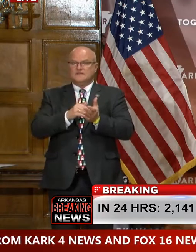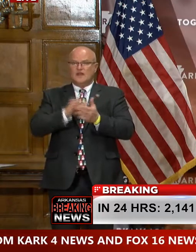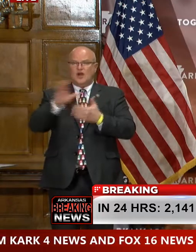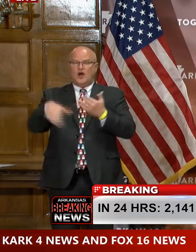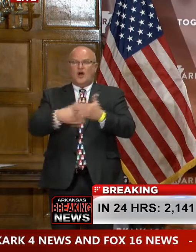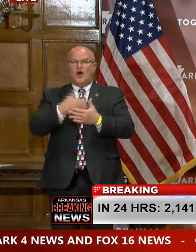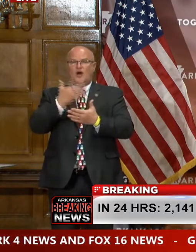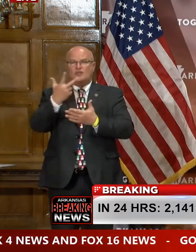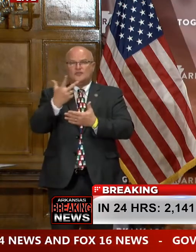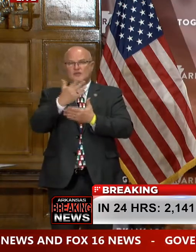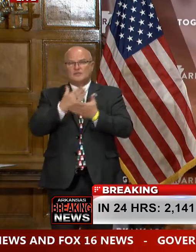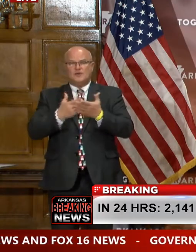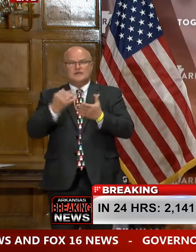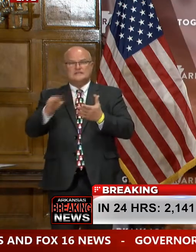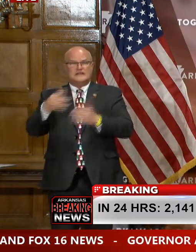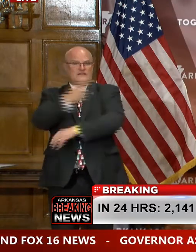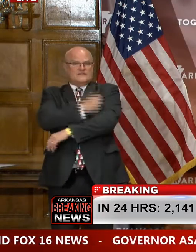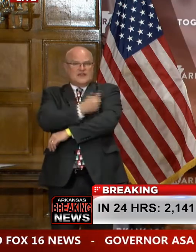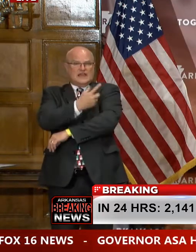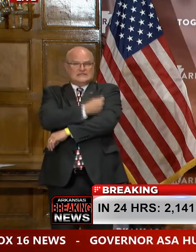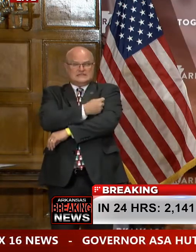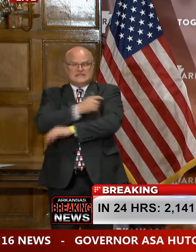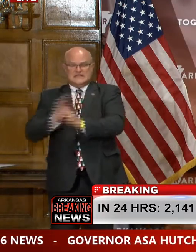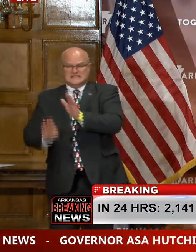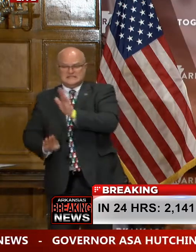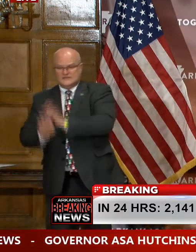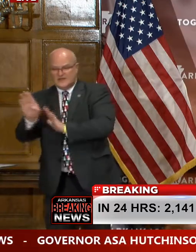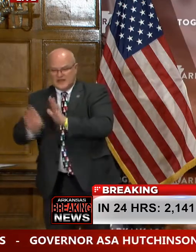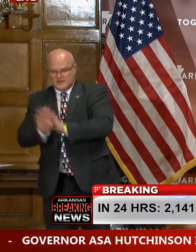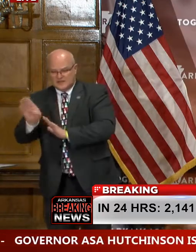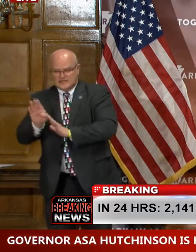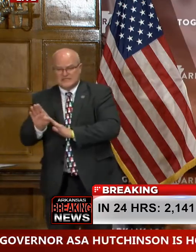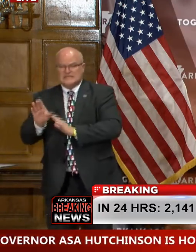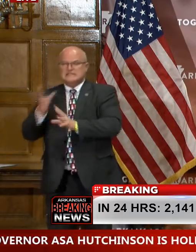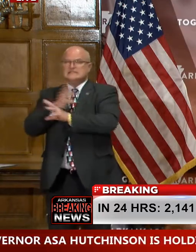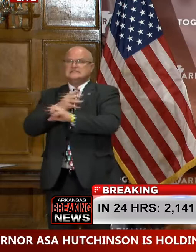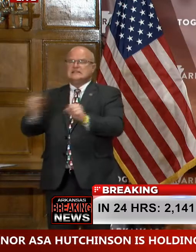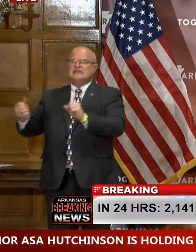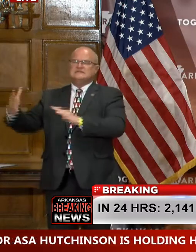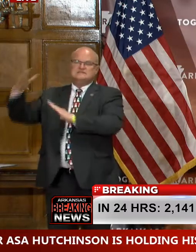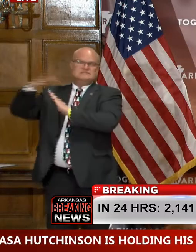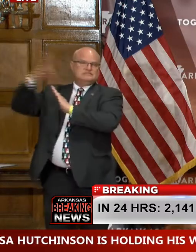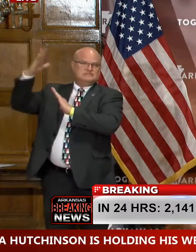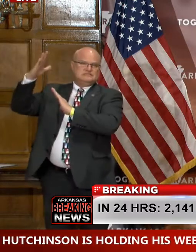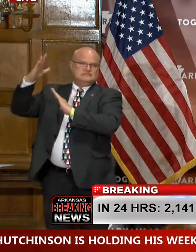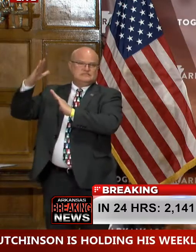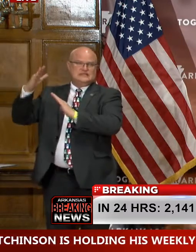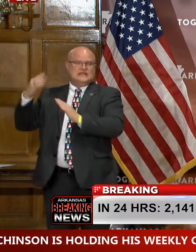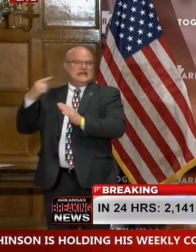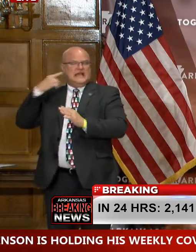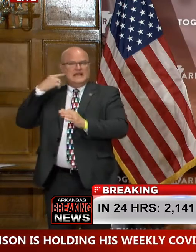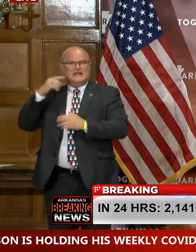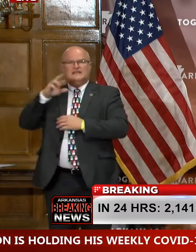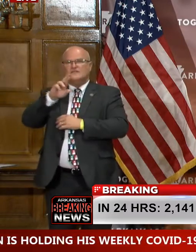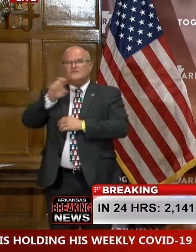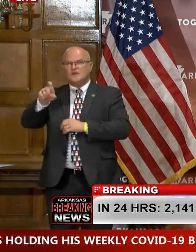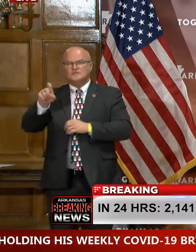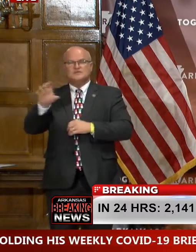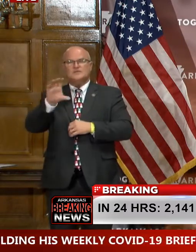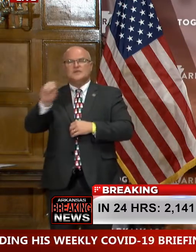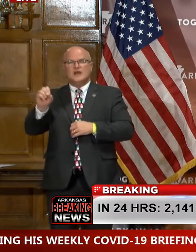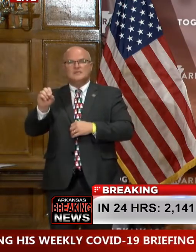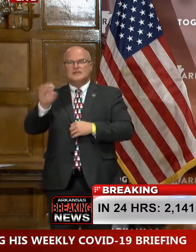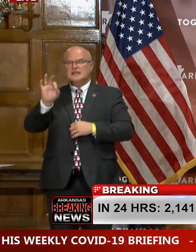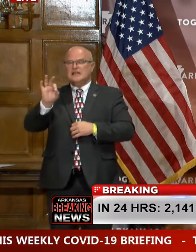all 3 phases of the vaccine development, safety has been paramount, and that has been echoed by the pharmaceutical companies,